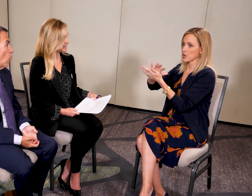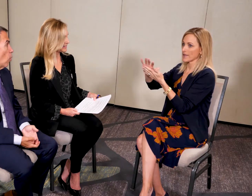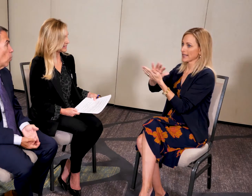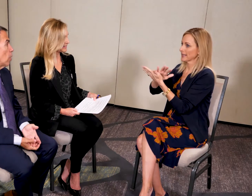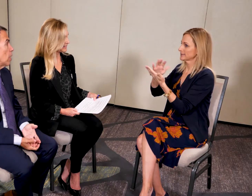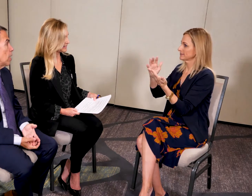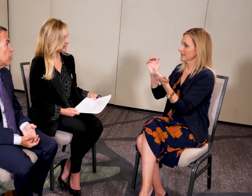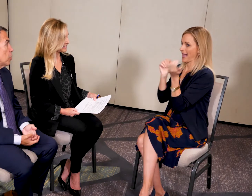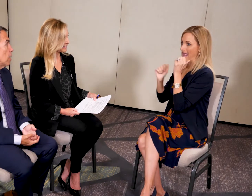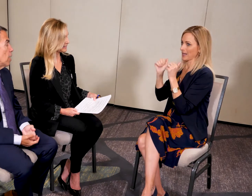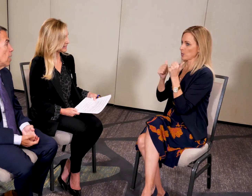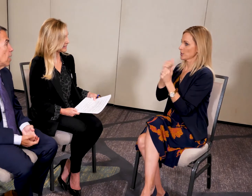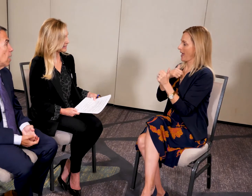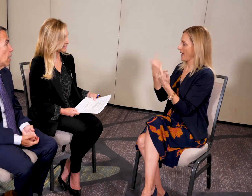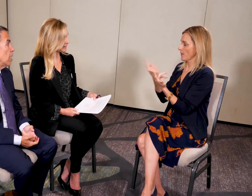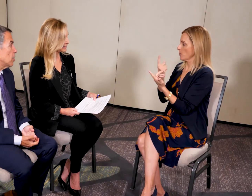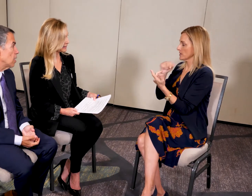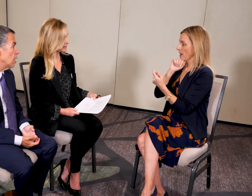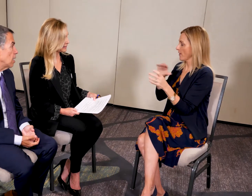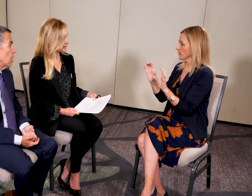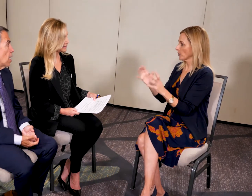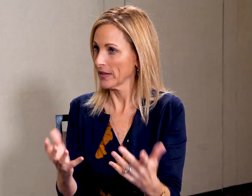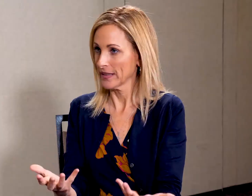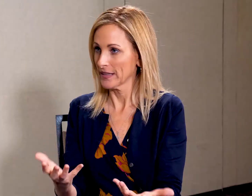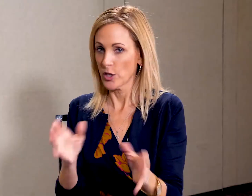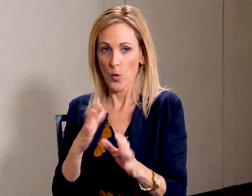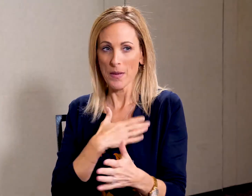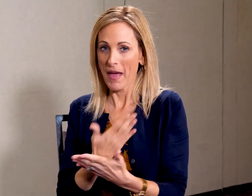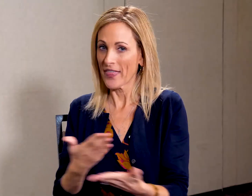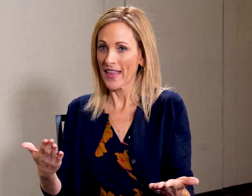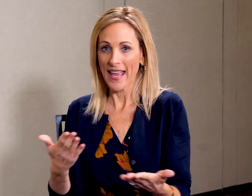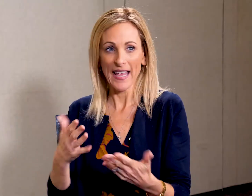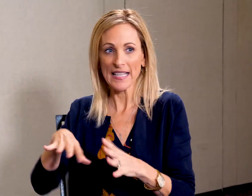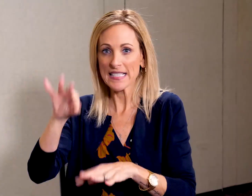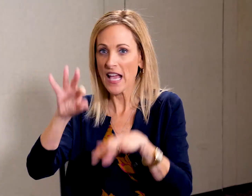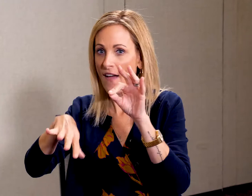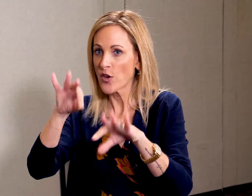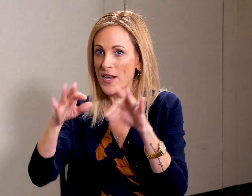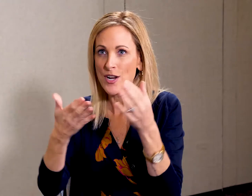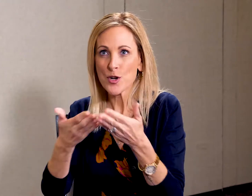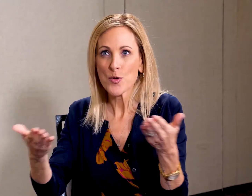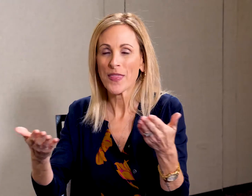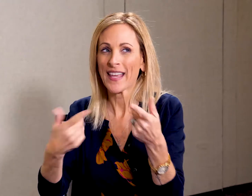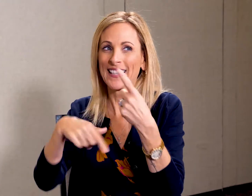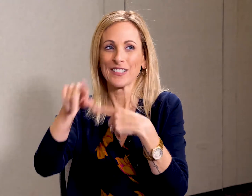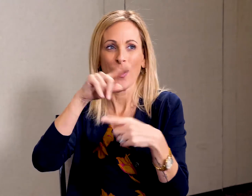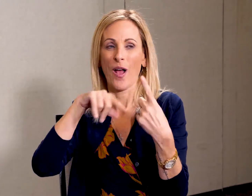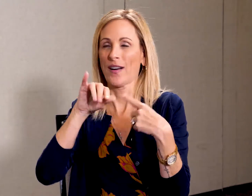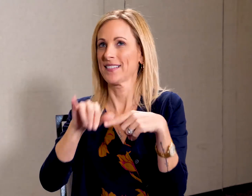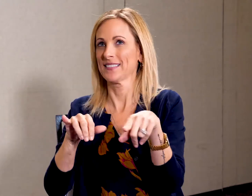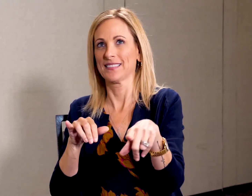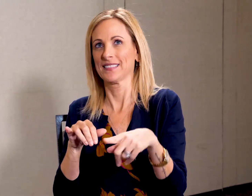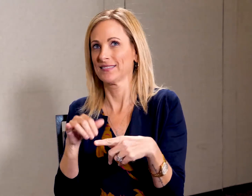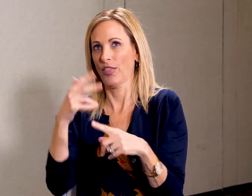whole industry innocently, doing something that I love to do, doing my thing, discovering new things,